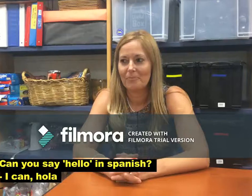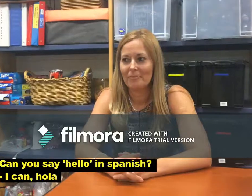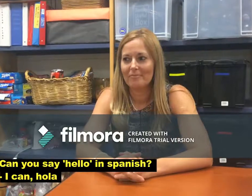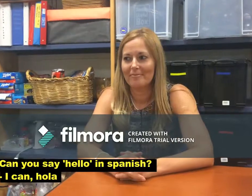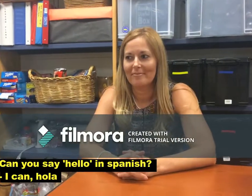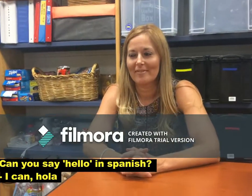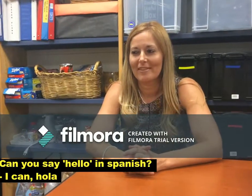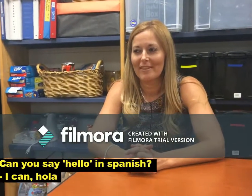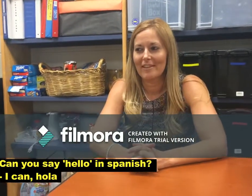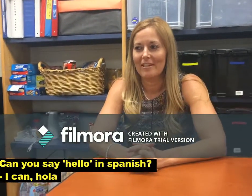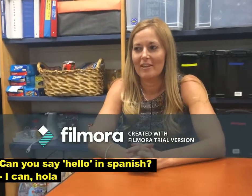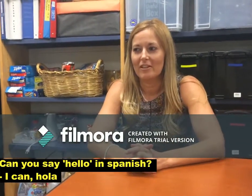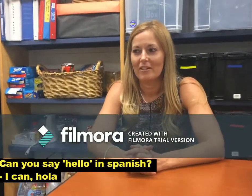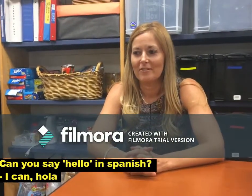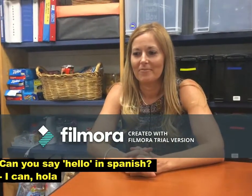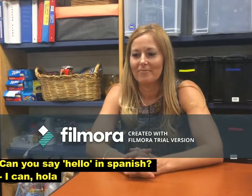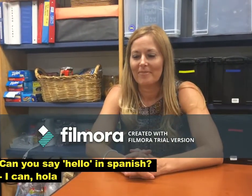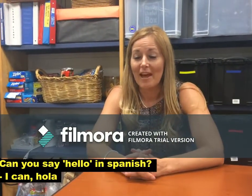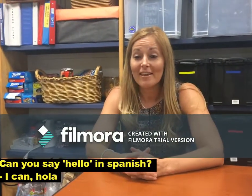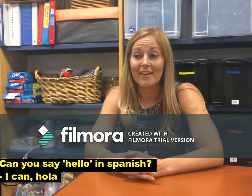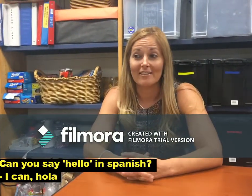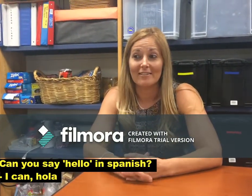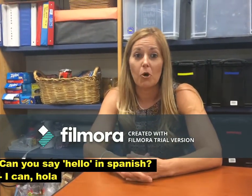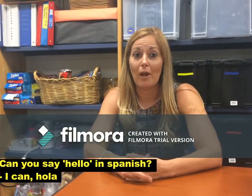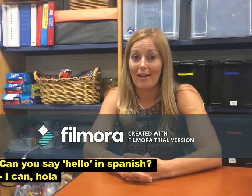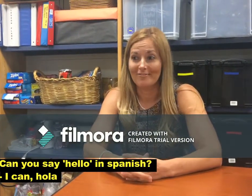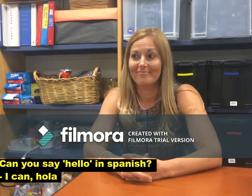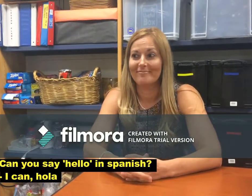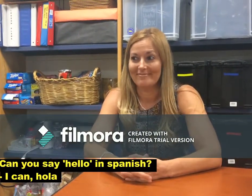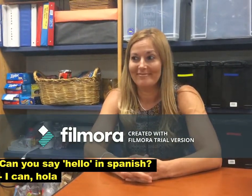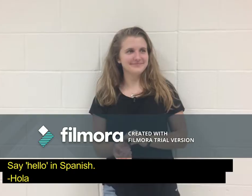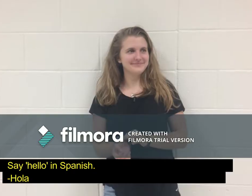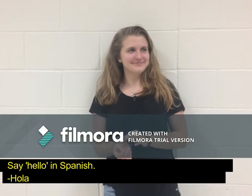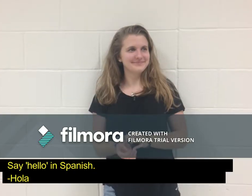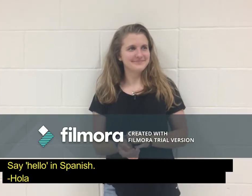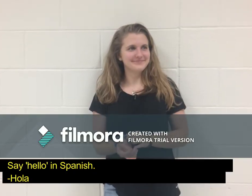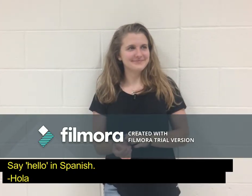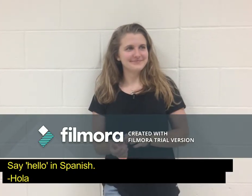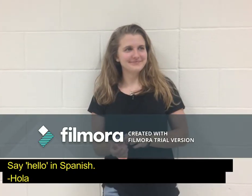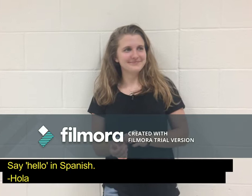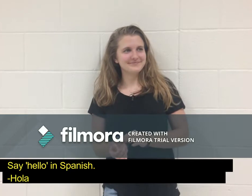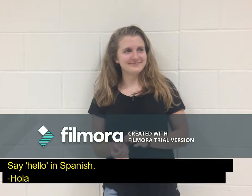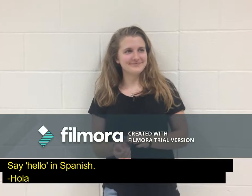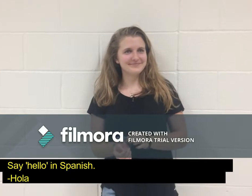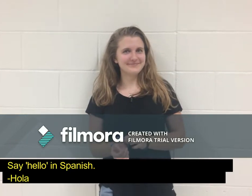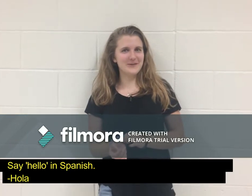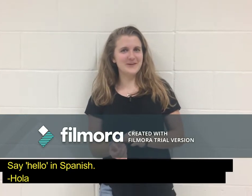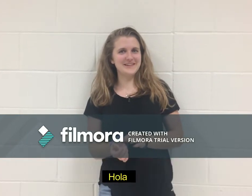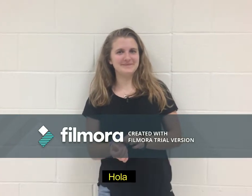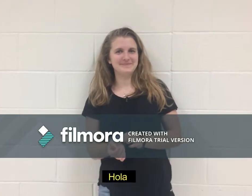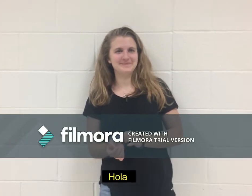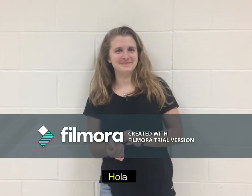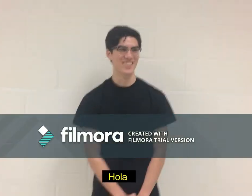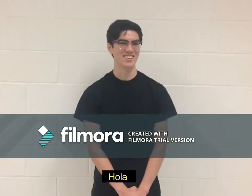Can you say hello in Spanish? I can. Hola. Okay, say hello in Spanish. Hola.